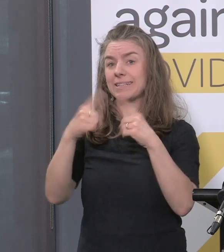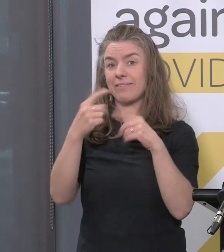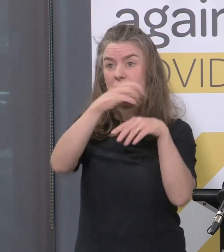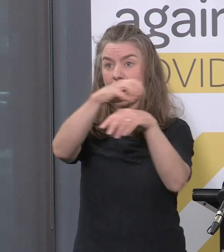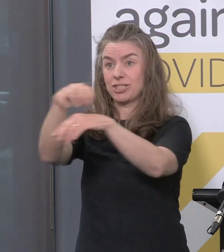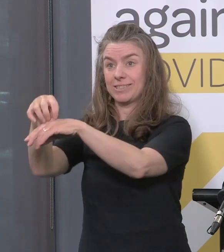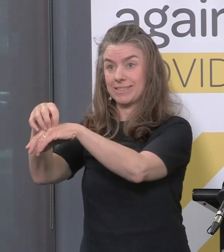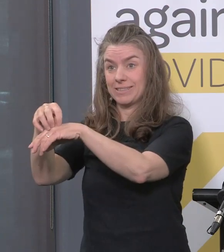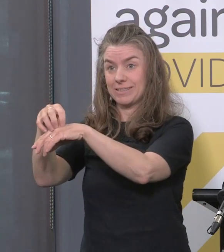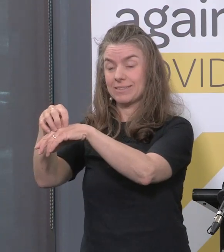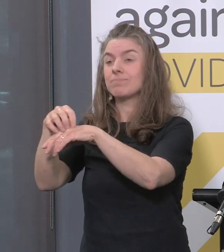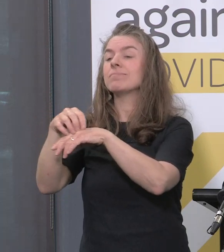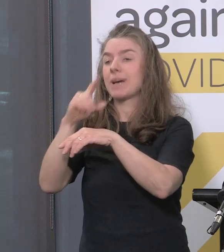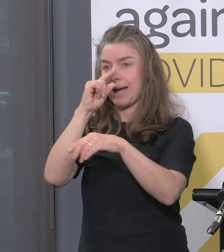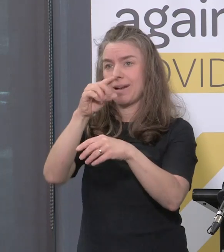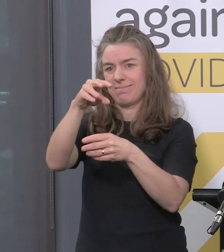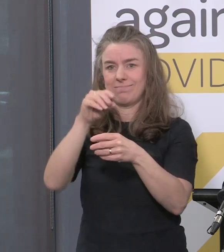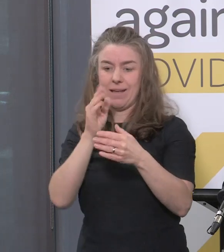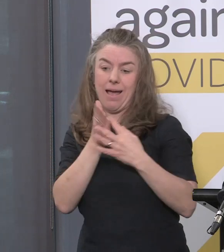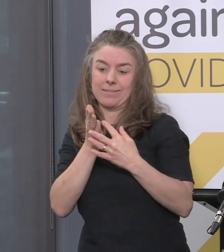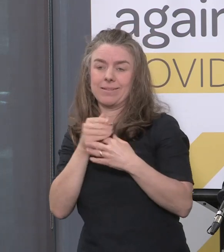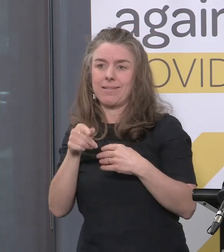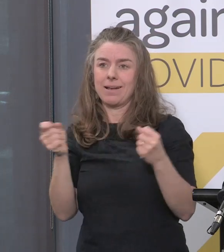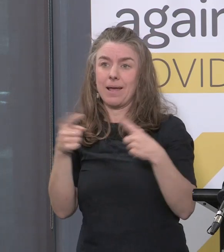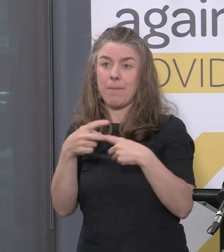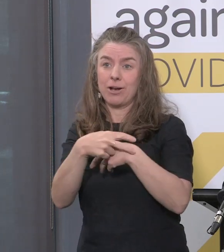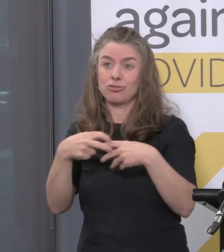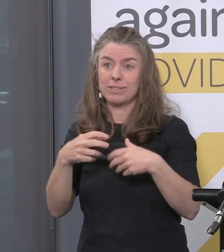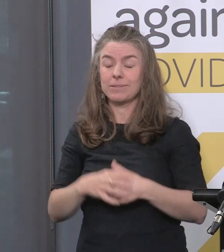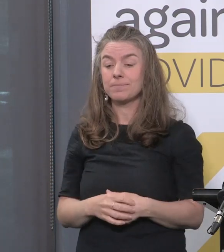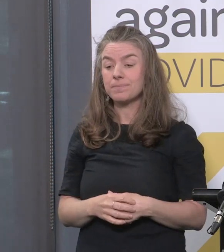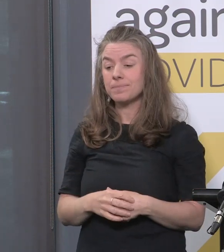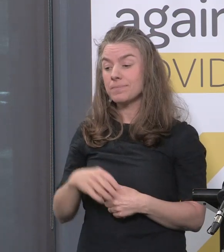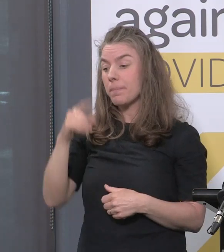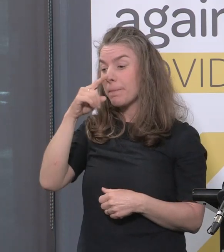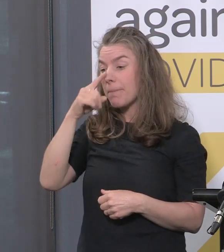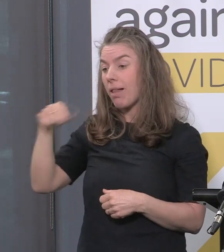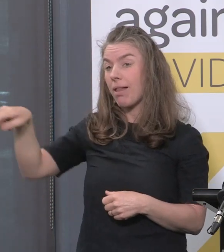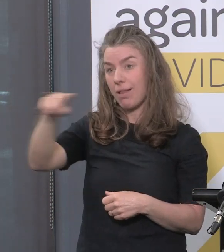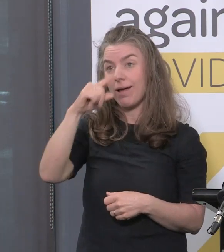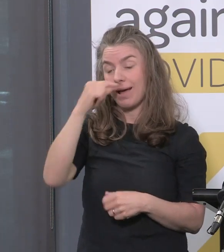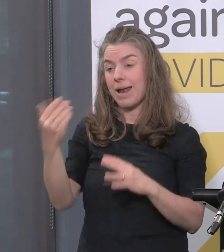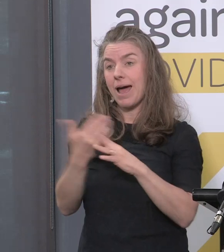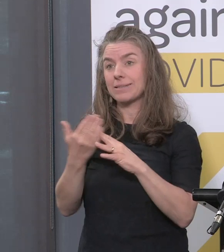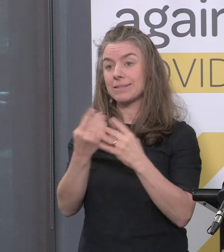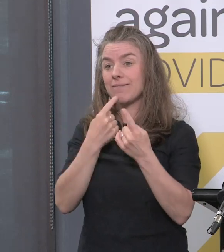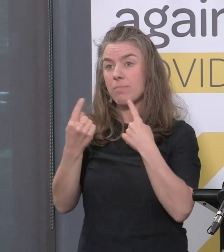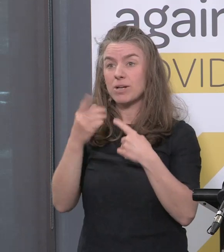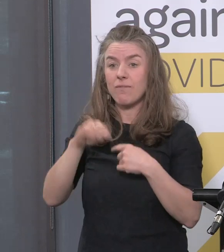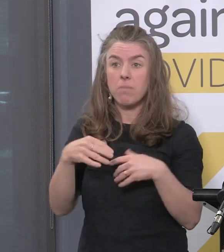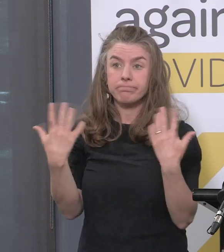assistance and advice where people need it. Through this email address, members of the public will be able to access information from